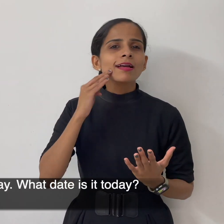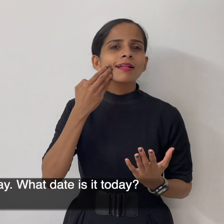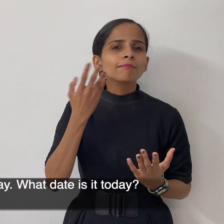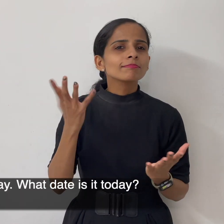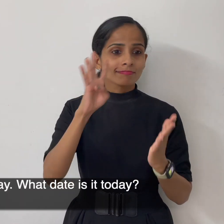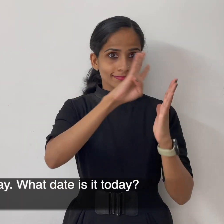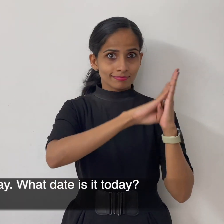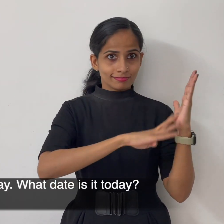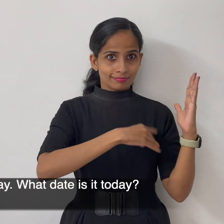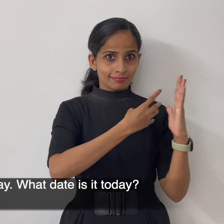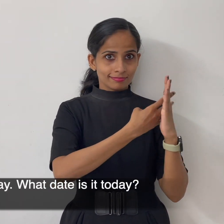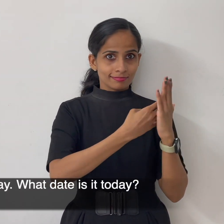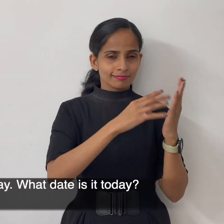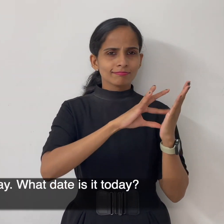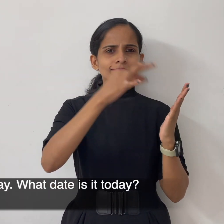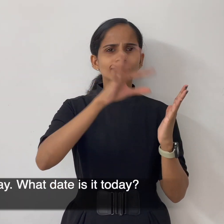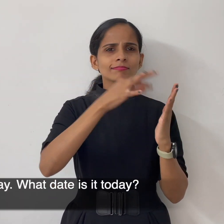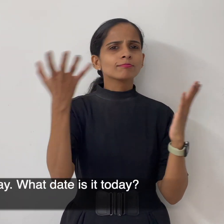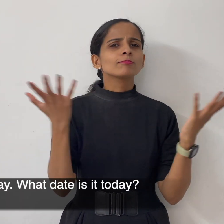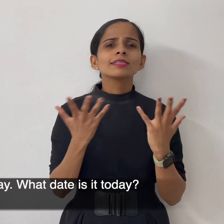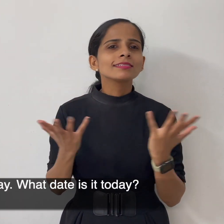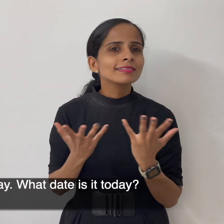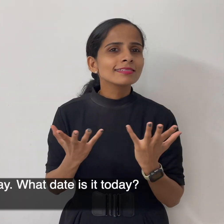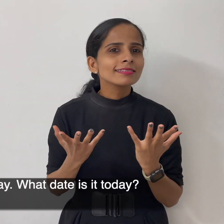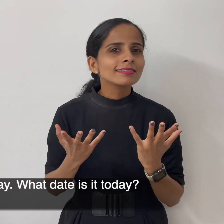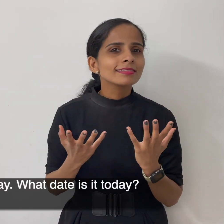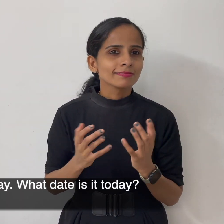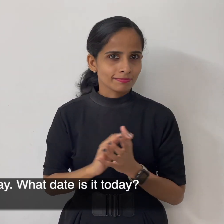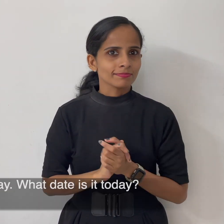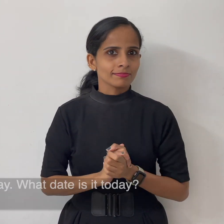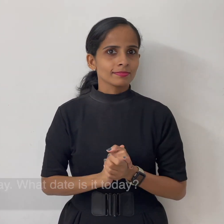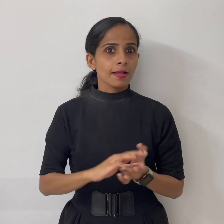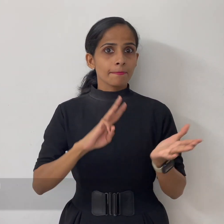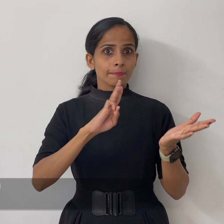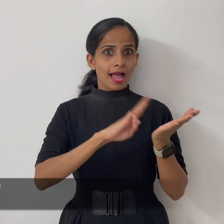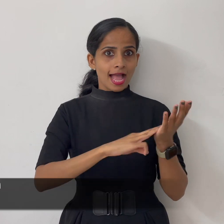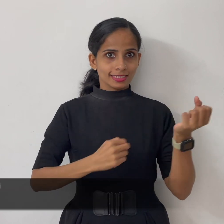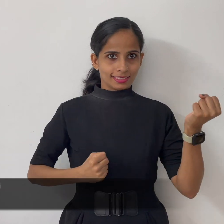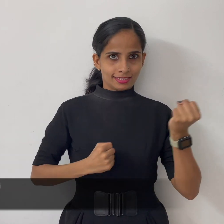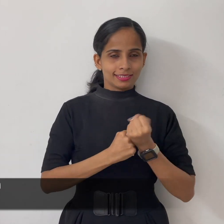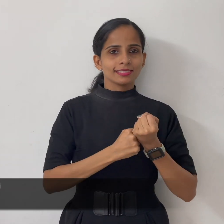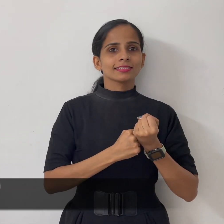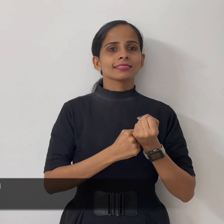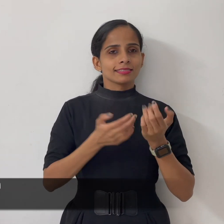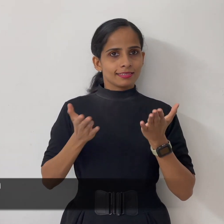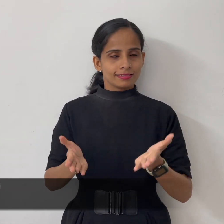day. What day is it today? It is the 8th of March.